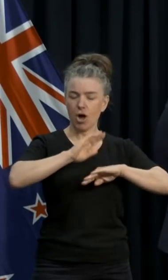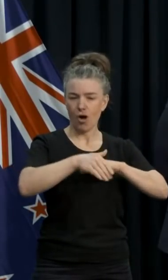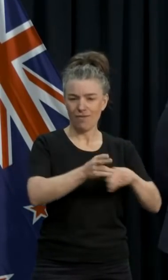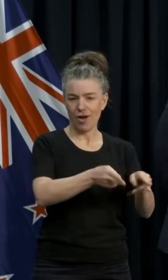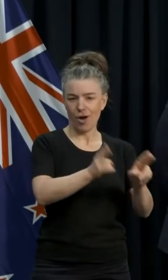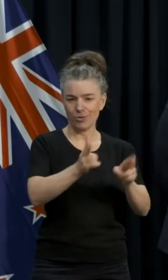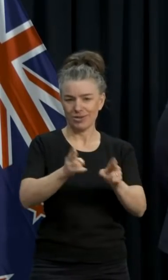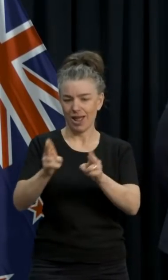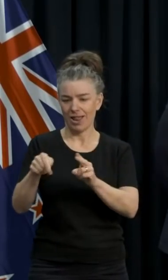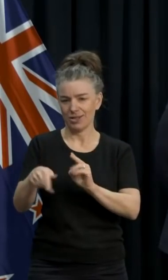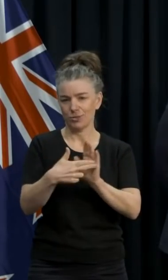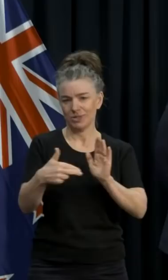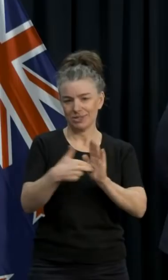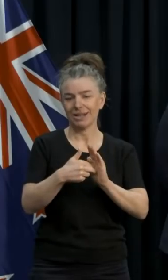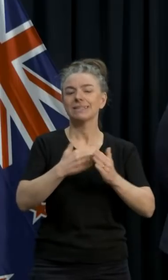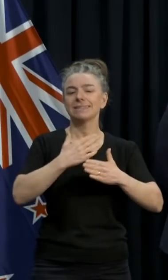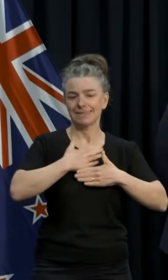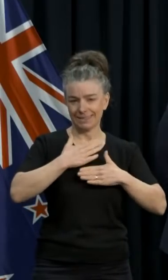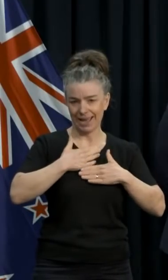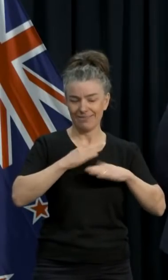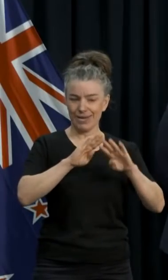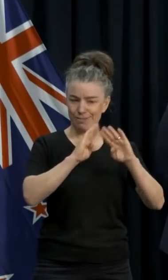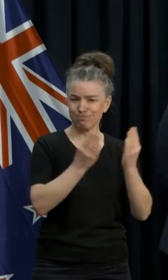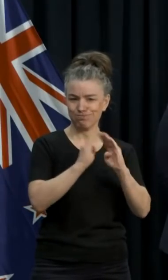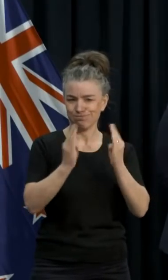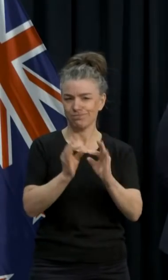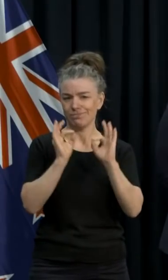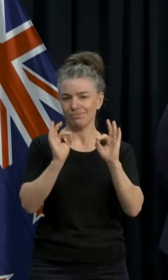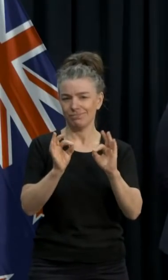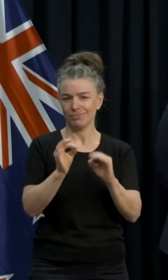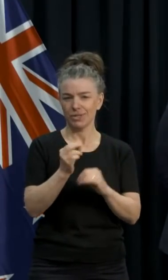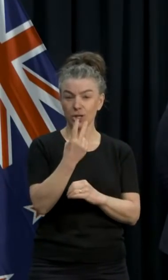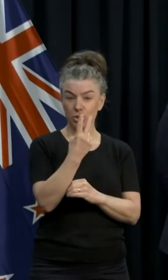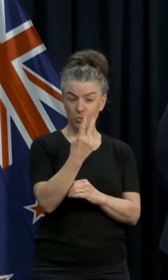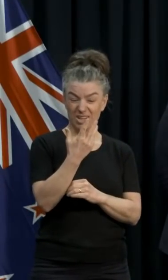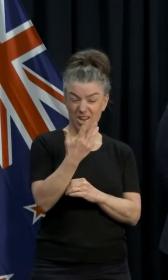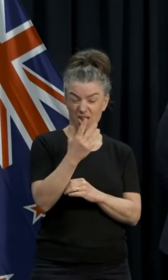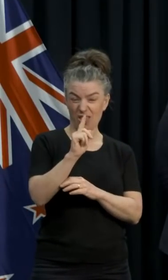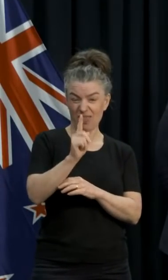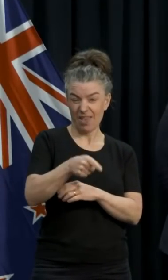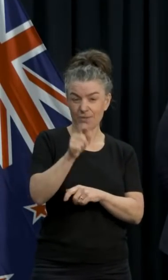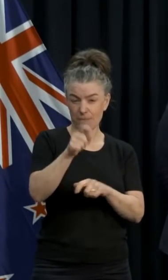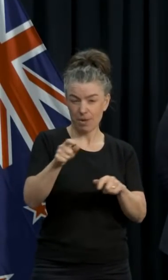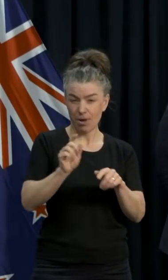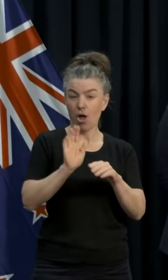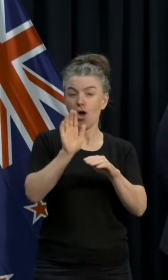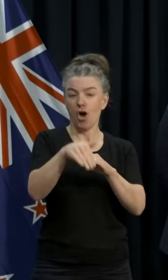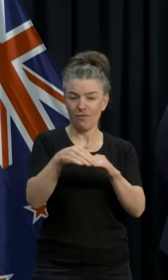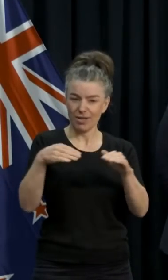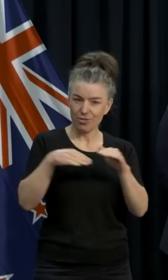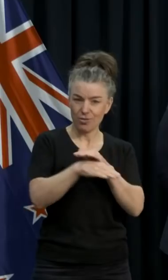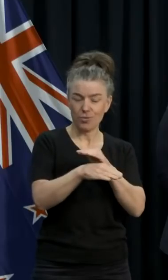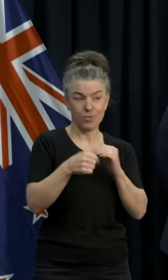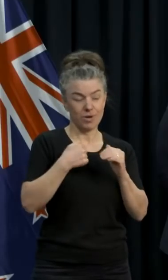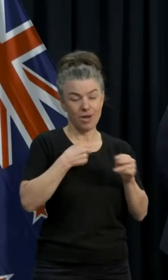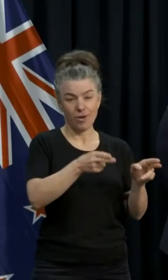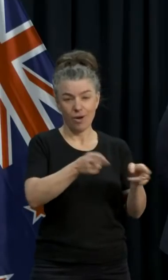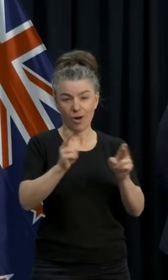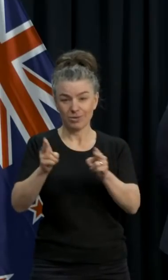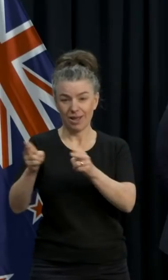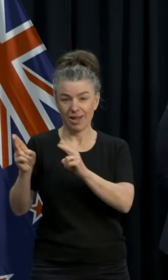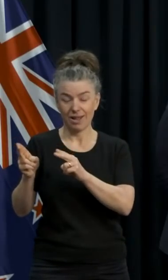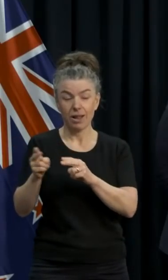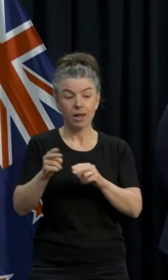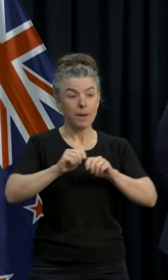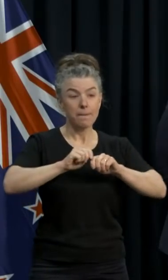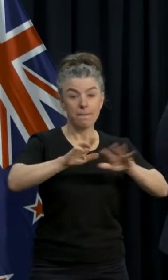29,000 people through our facilities, and we haven't had any cases of community-acquired COVID-19 as a result of people